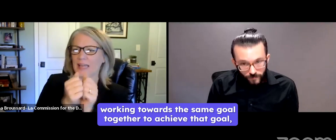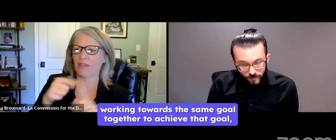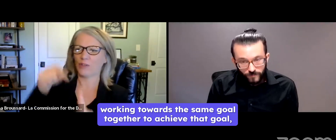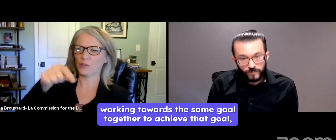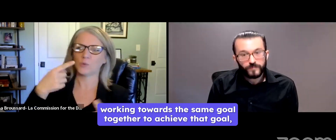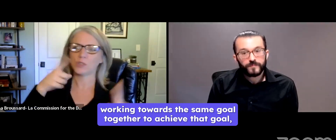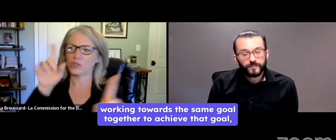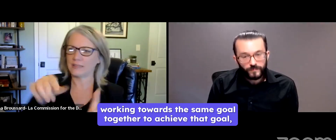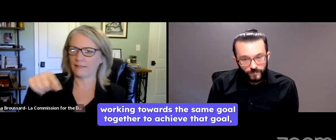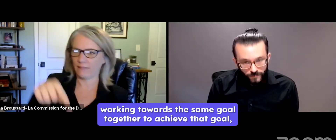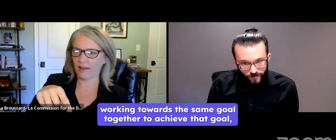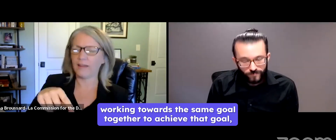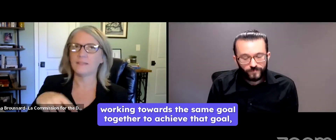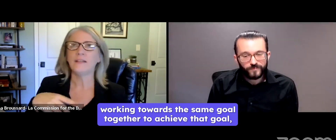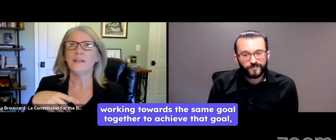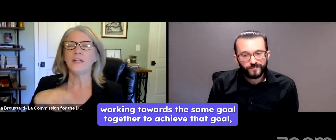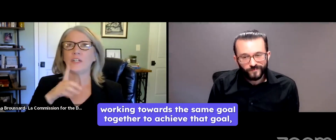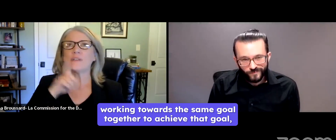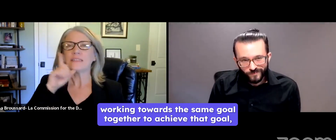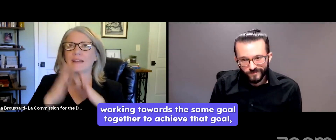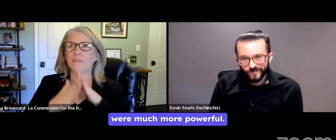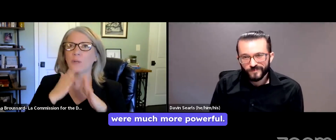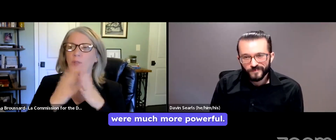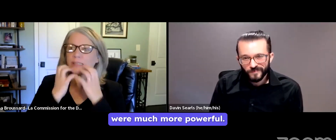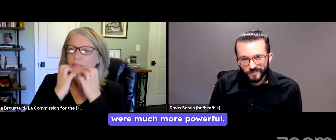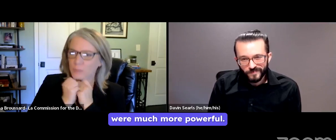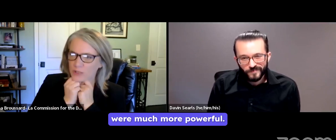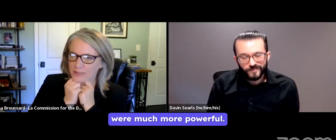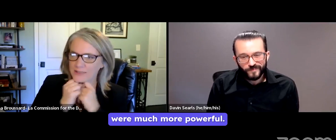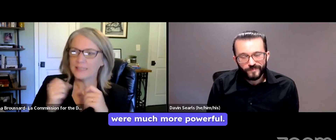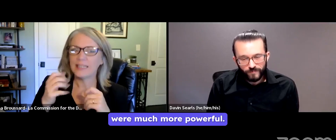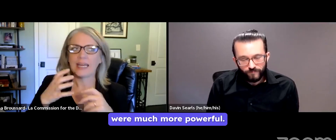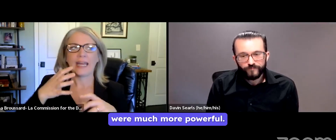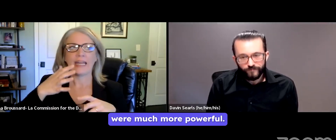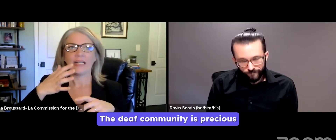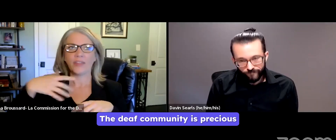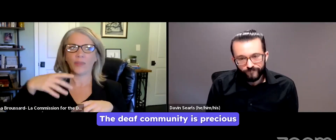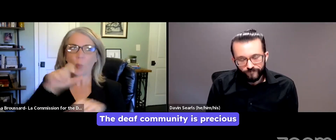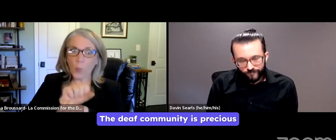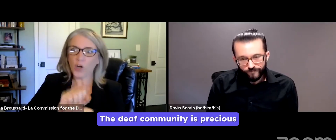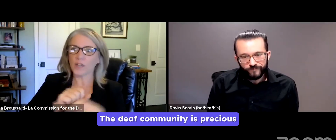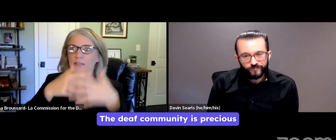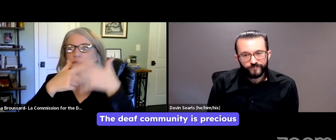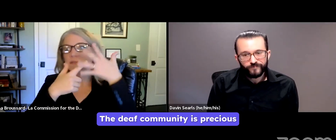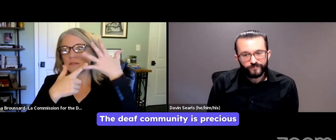working towards the same goal together to achieve that goal, we're much more powerful. The deaf community is